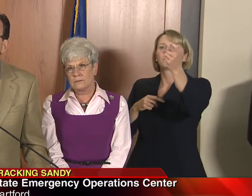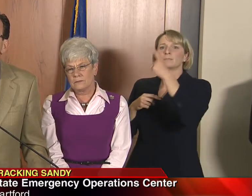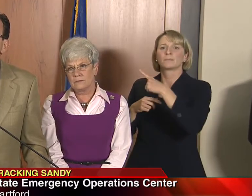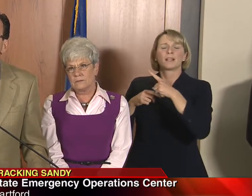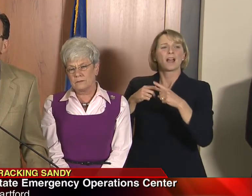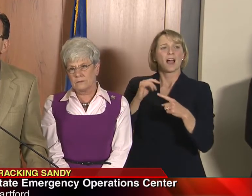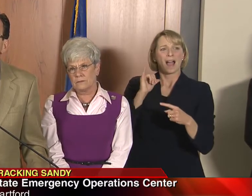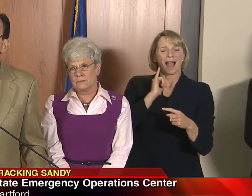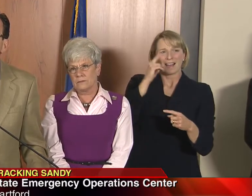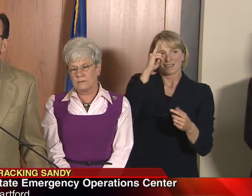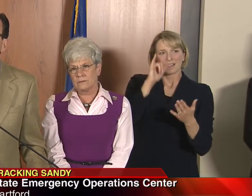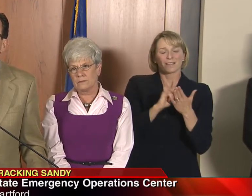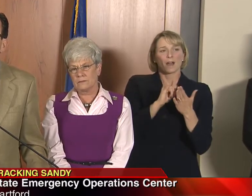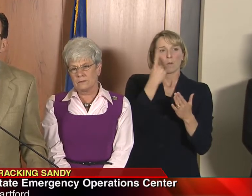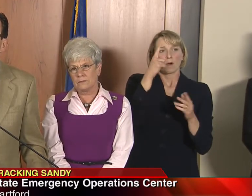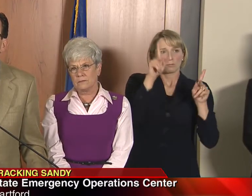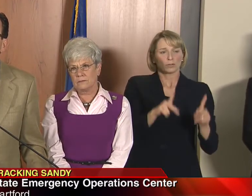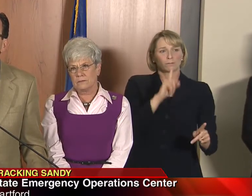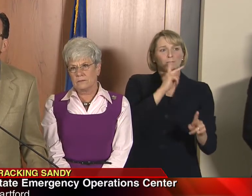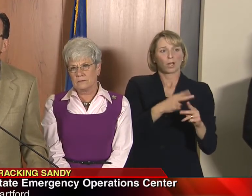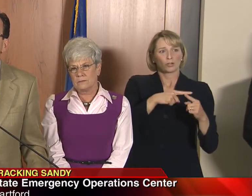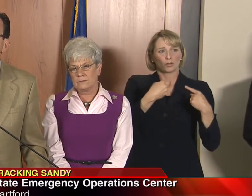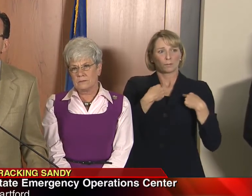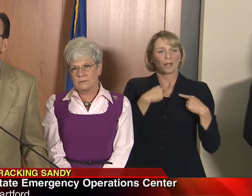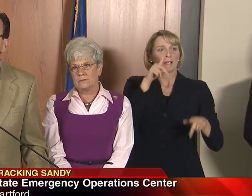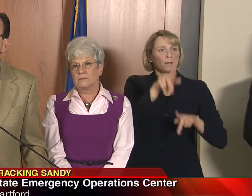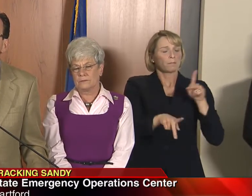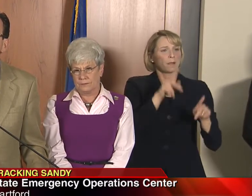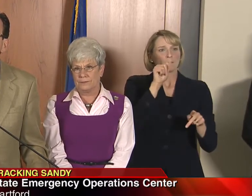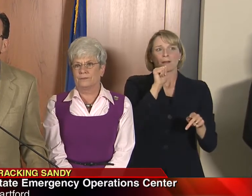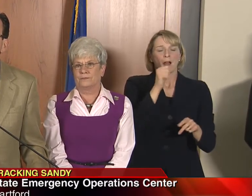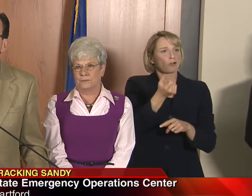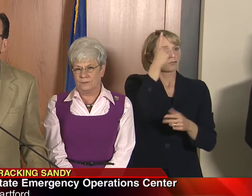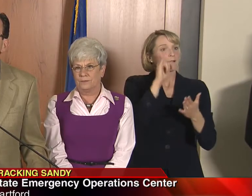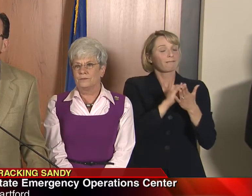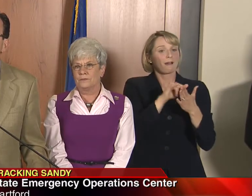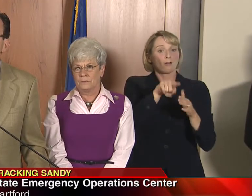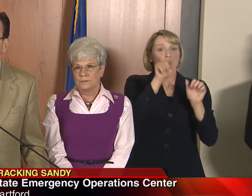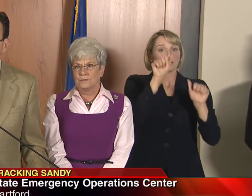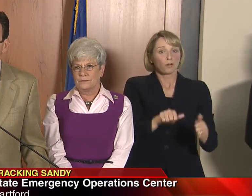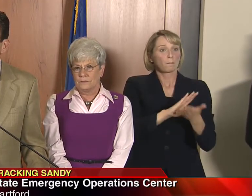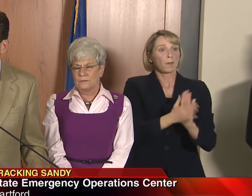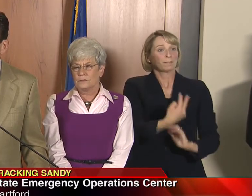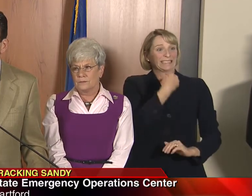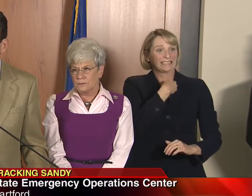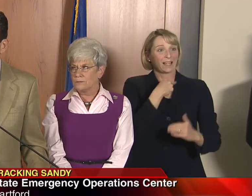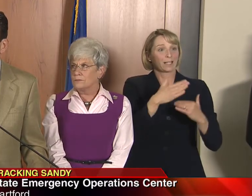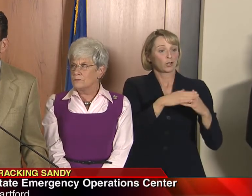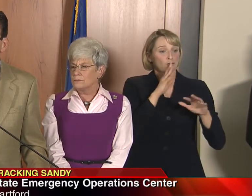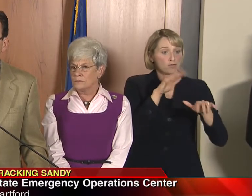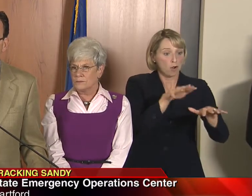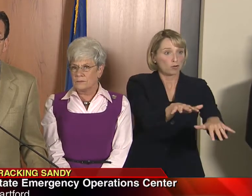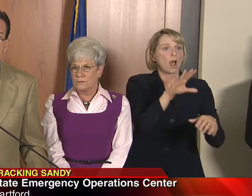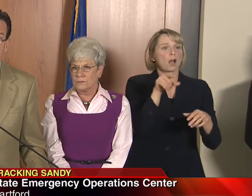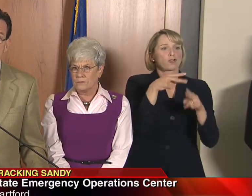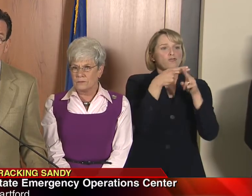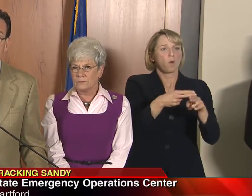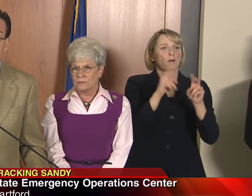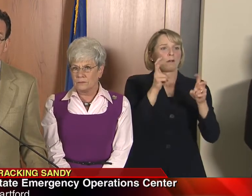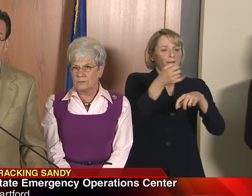idea of islanding in their own towns, being cut off and not being able to escape. That is the reason why we